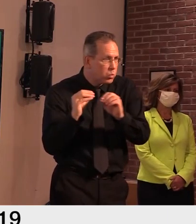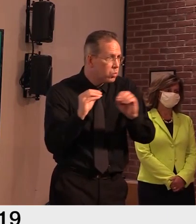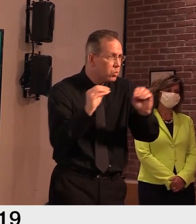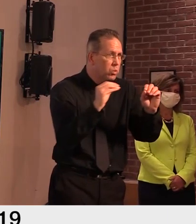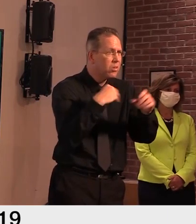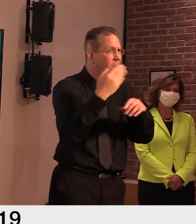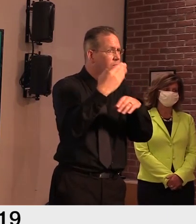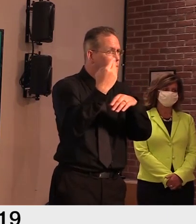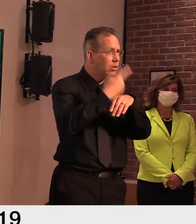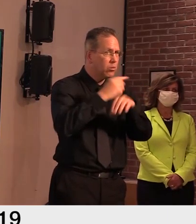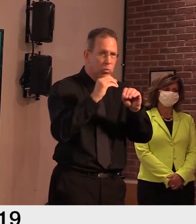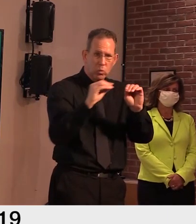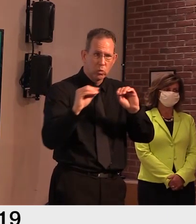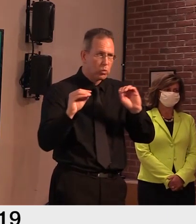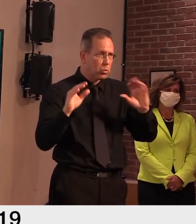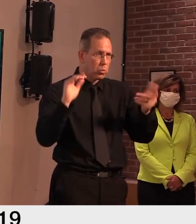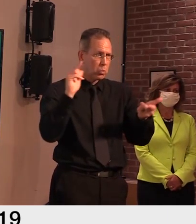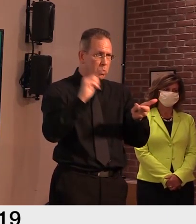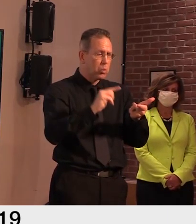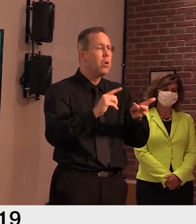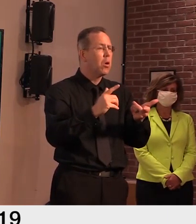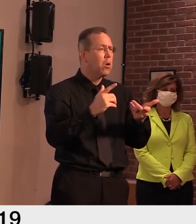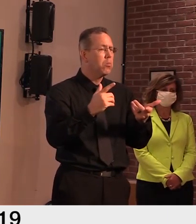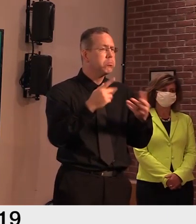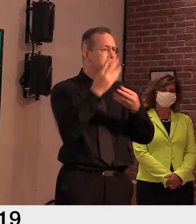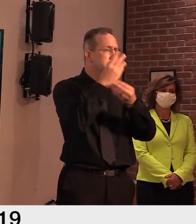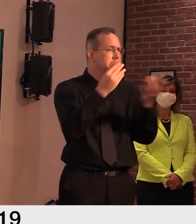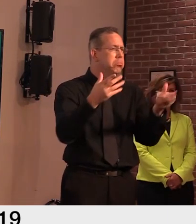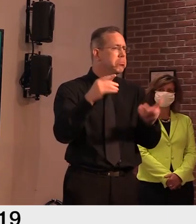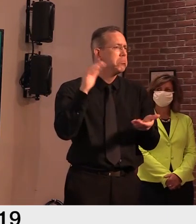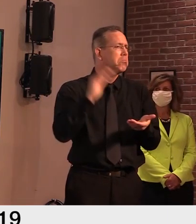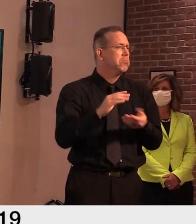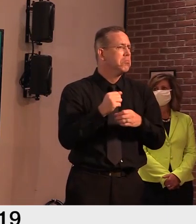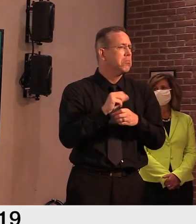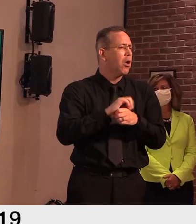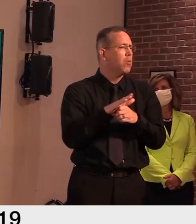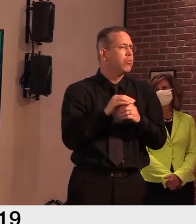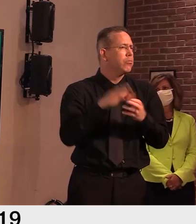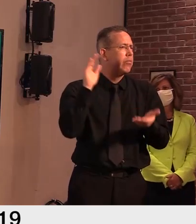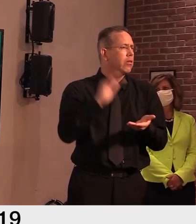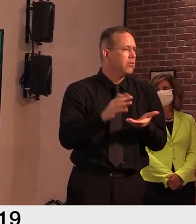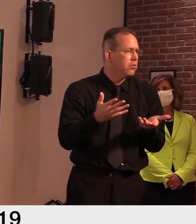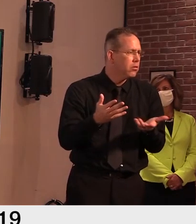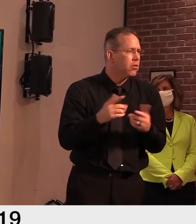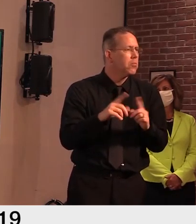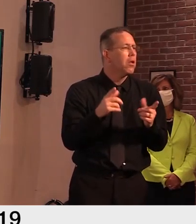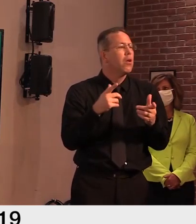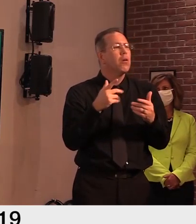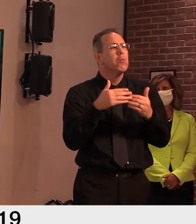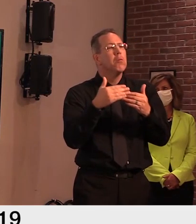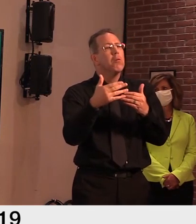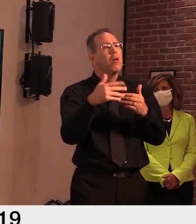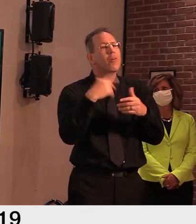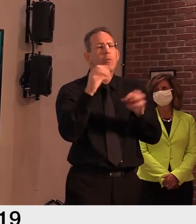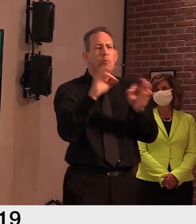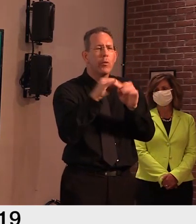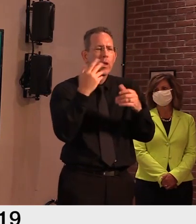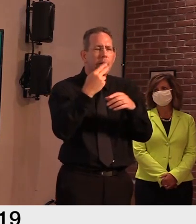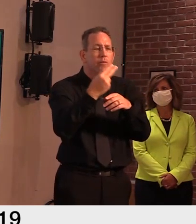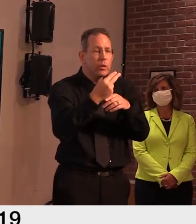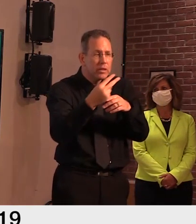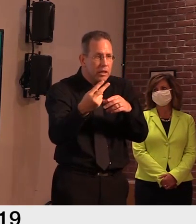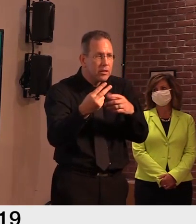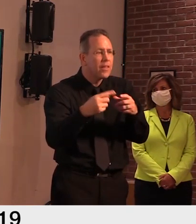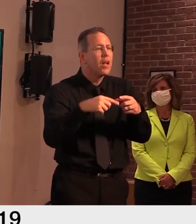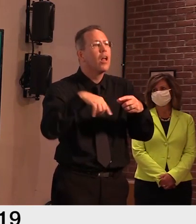people present earlier in their course, we need a minimum of 14 days from the time we stop seeing any